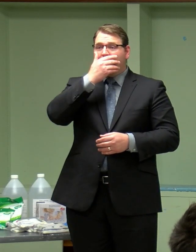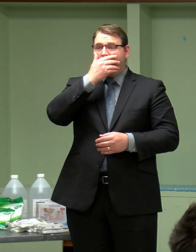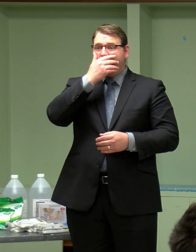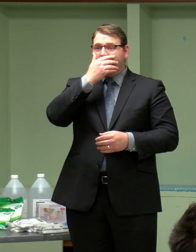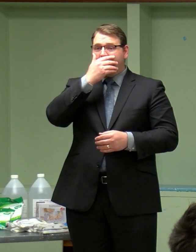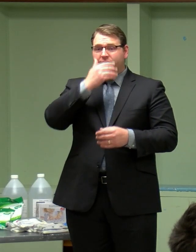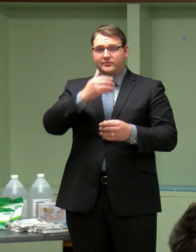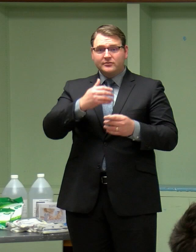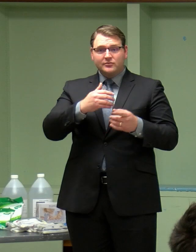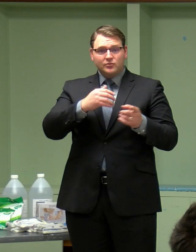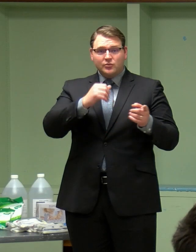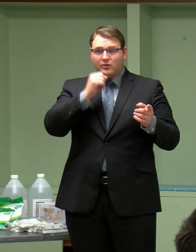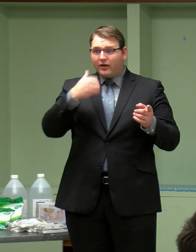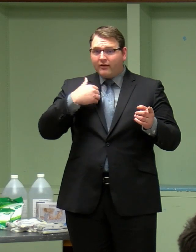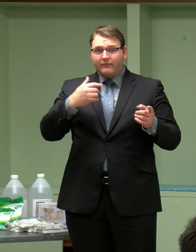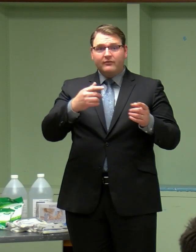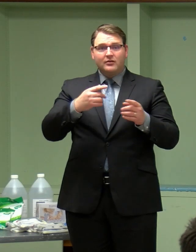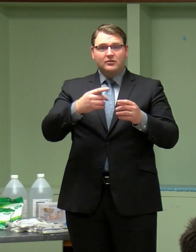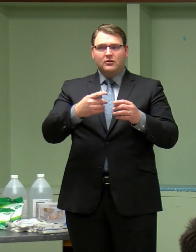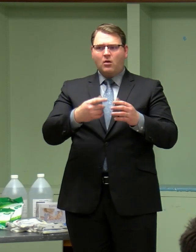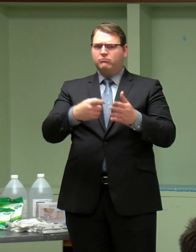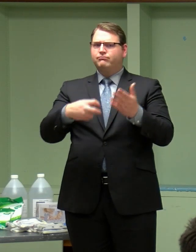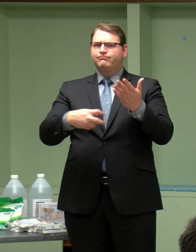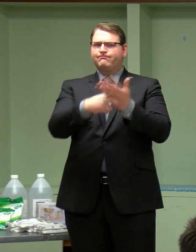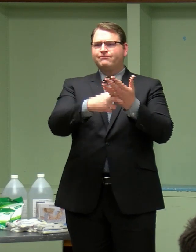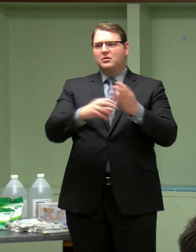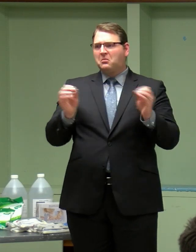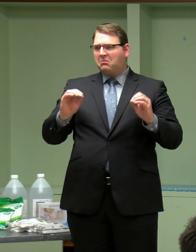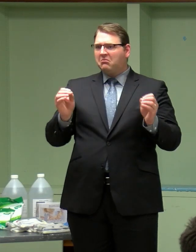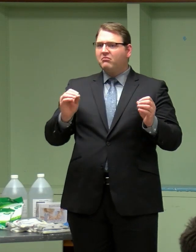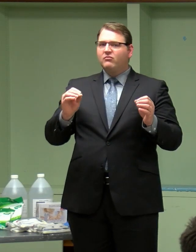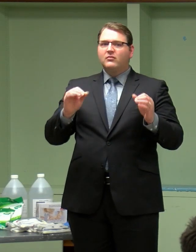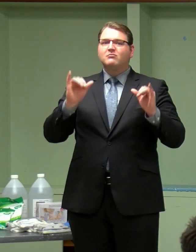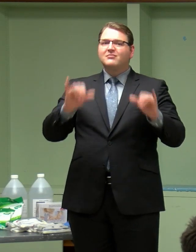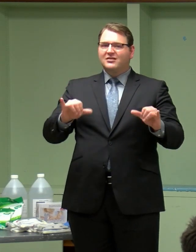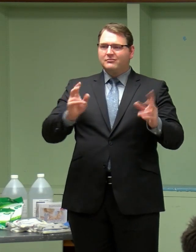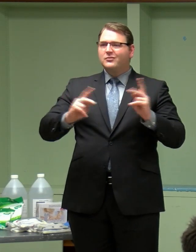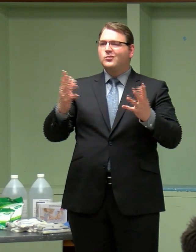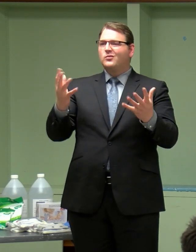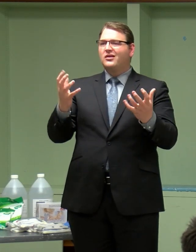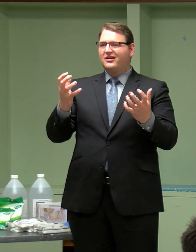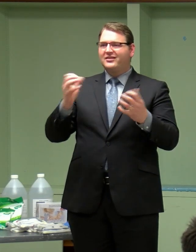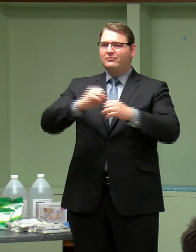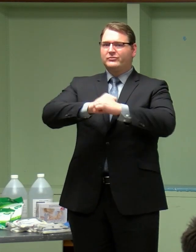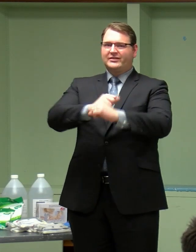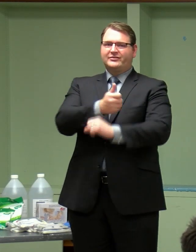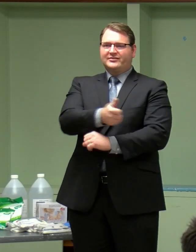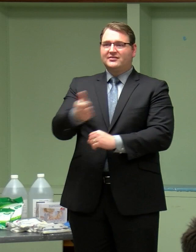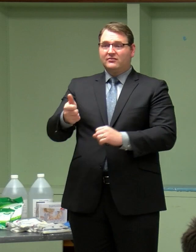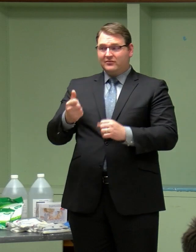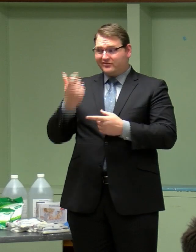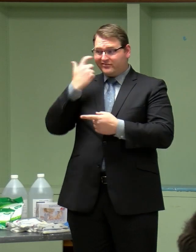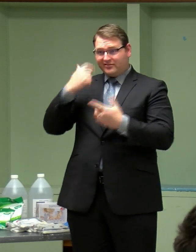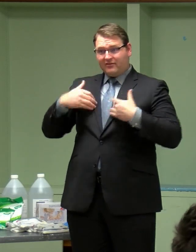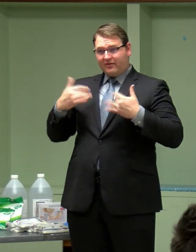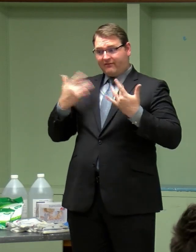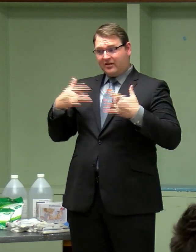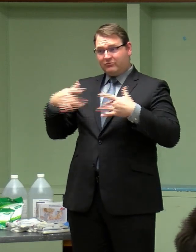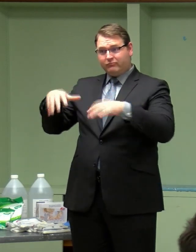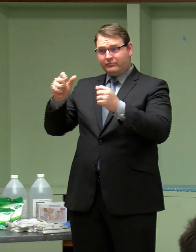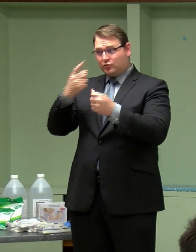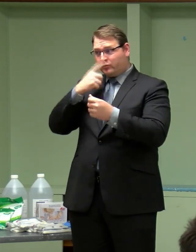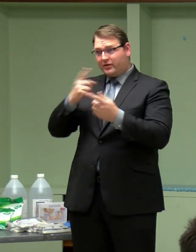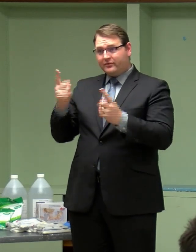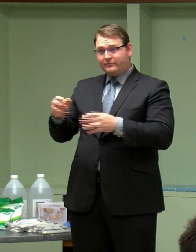face covering, people really want them because they want to protect themselves. I think Councilmember Pollard had his event. Can you tell us just briefly how that went and the response?